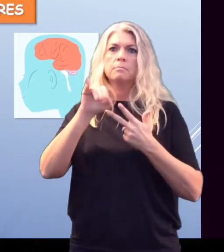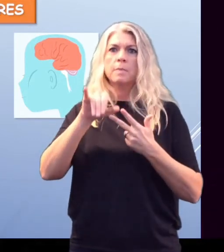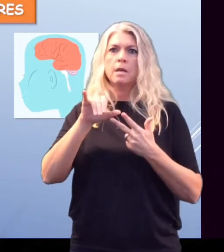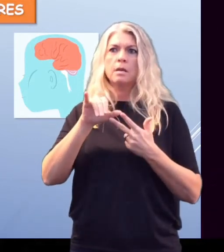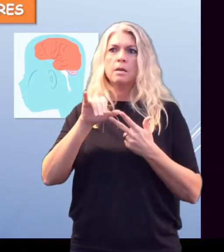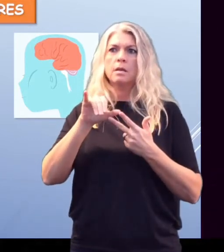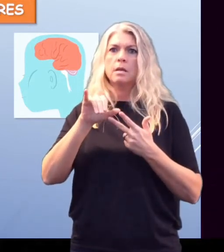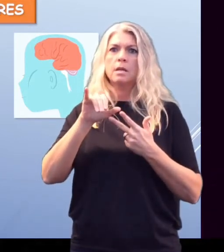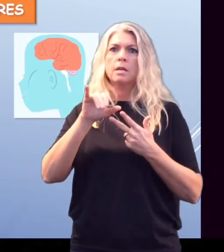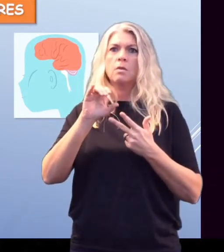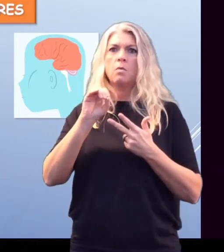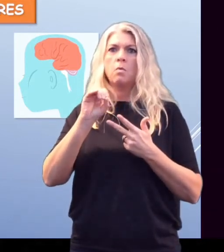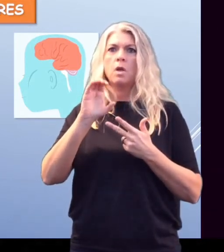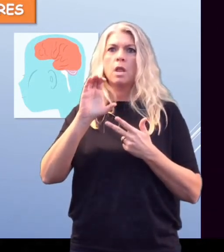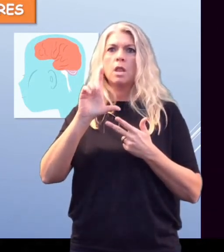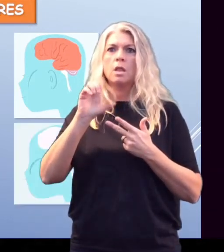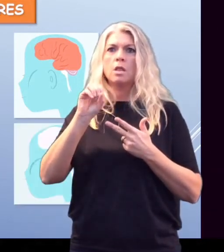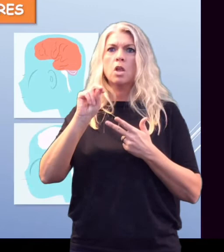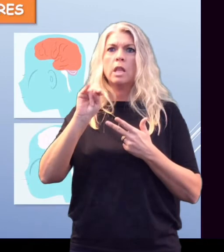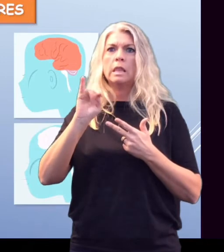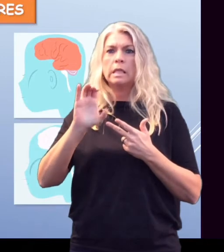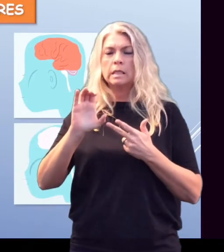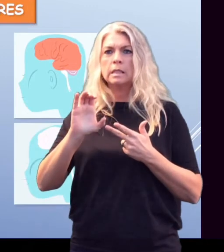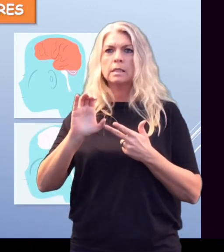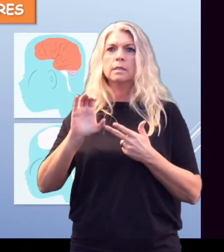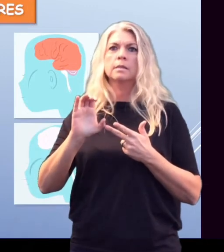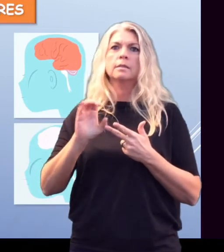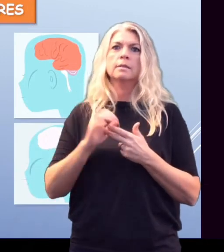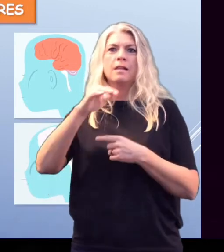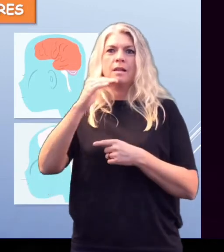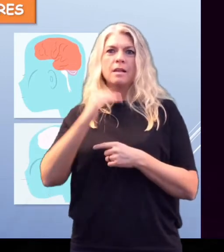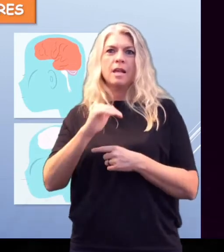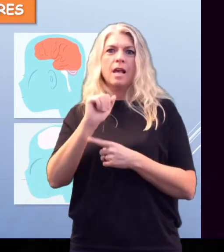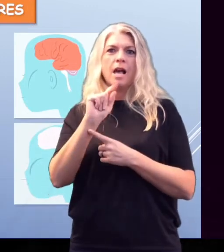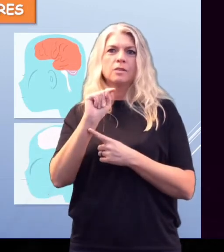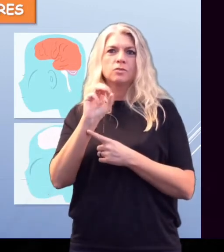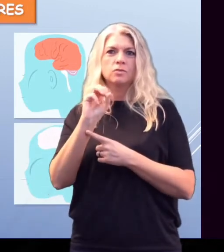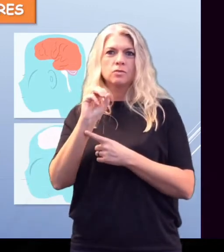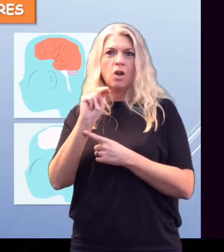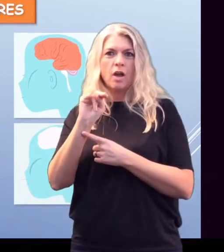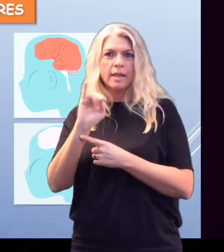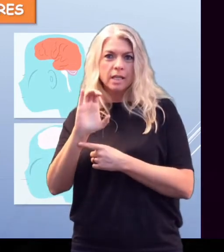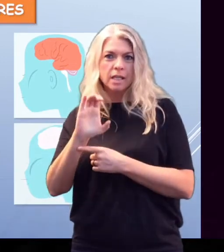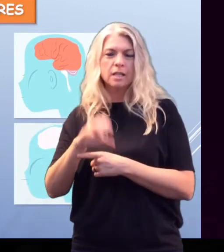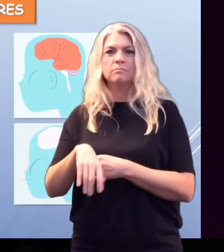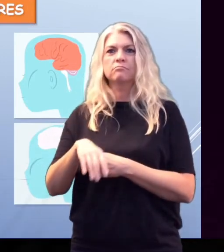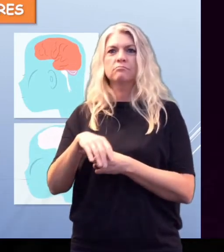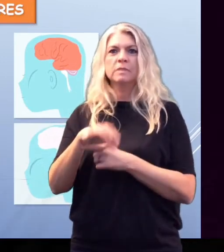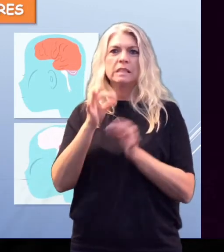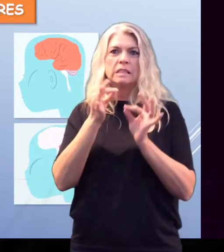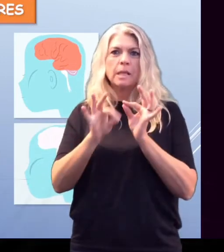and atonic. Partial seizures include simple partial and complex partial.